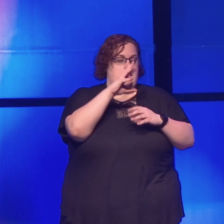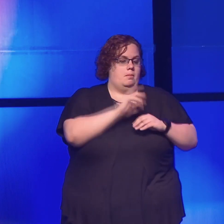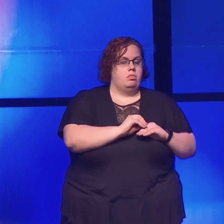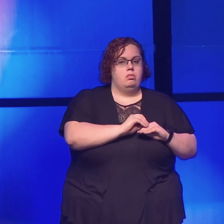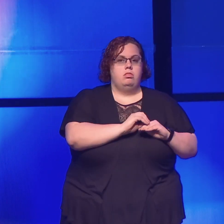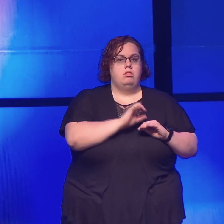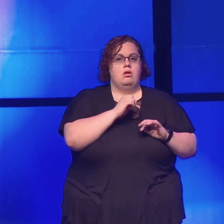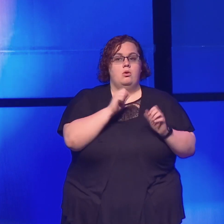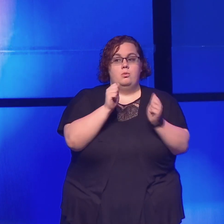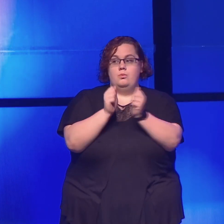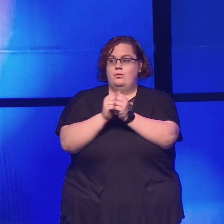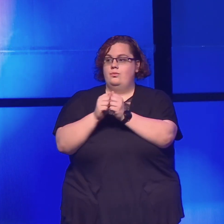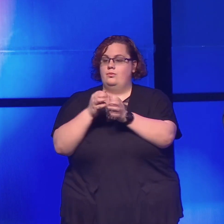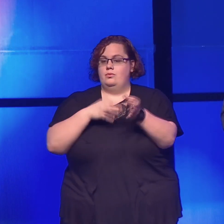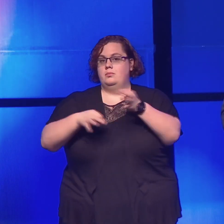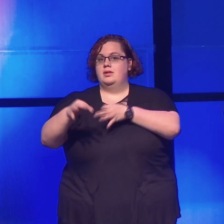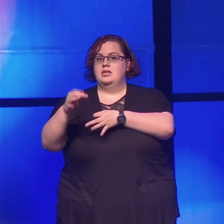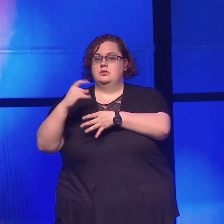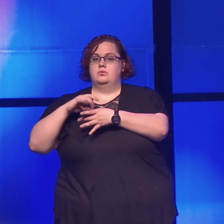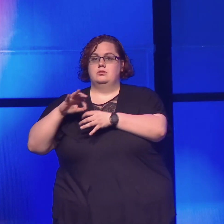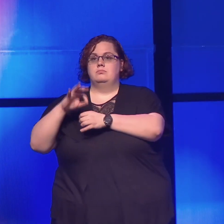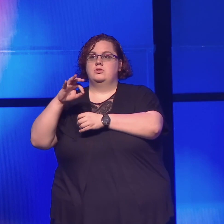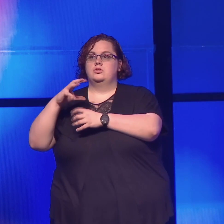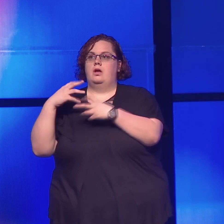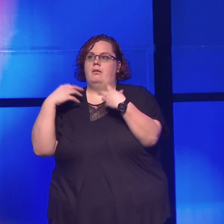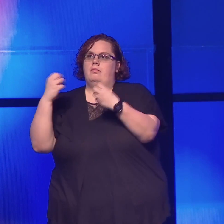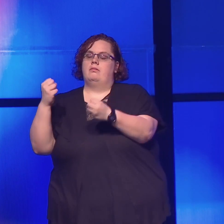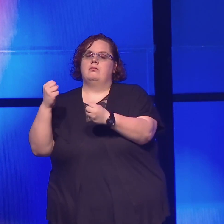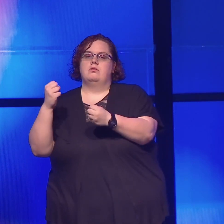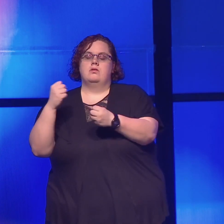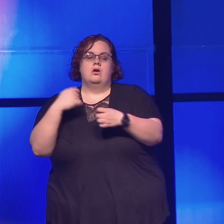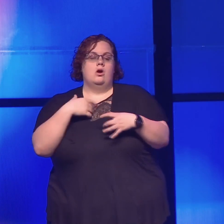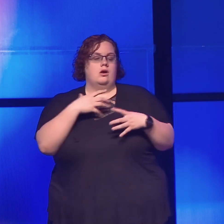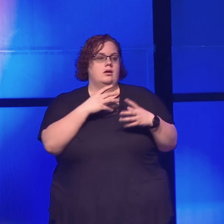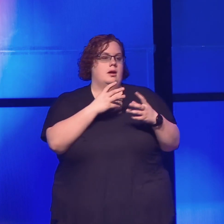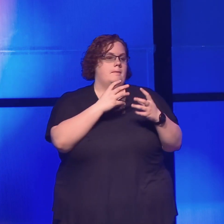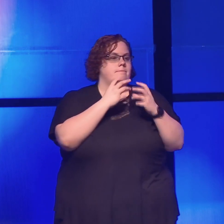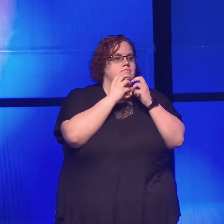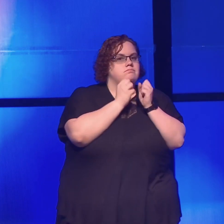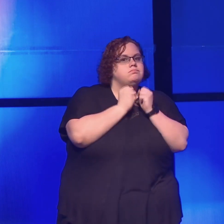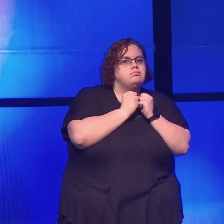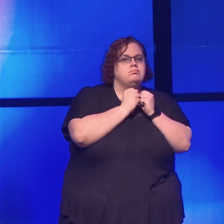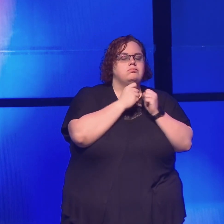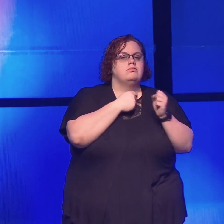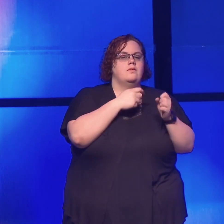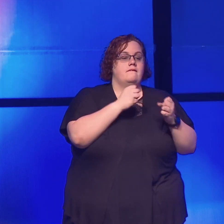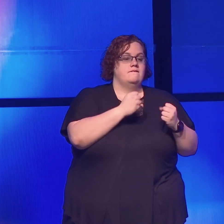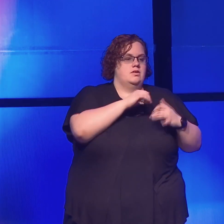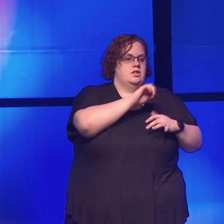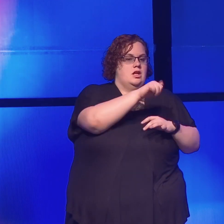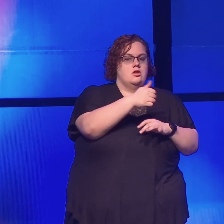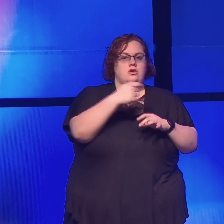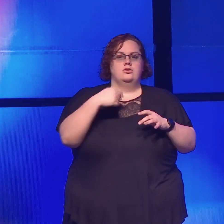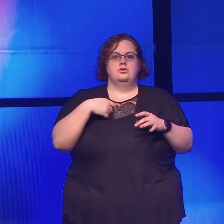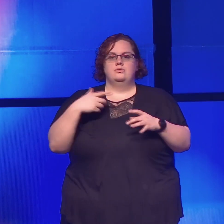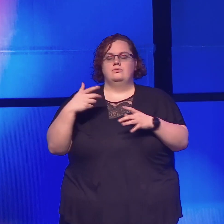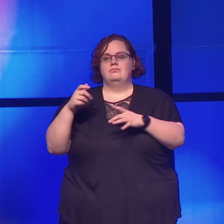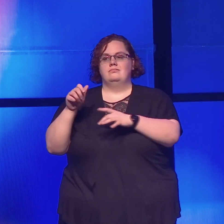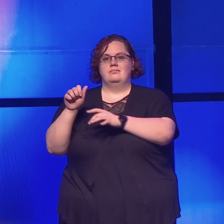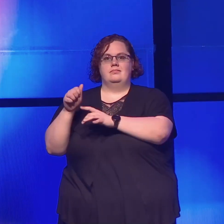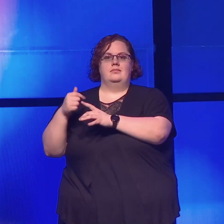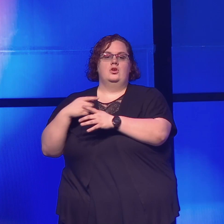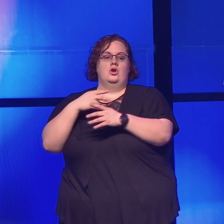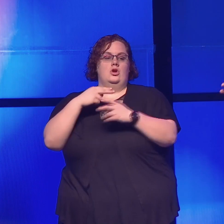with spiritual vitality, or perhaps a passion to move from fear of the other to inclusion, or a passion to move from